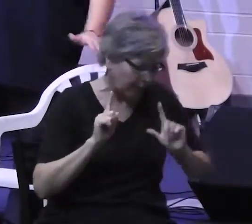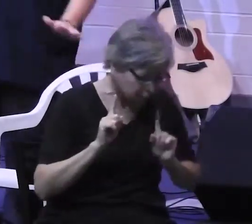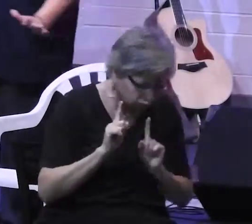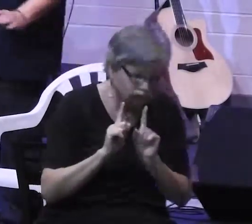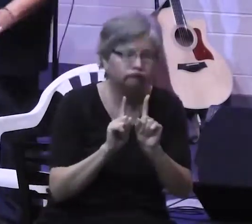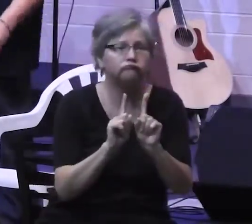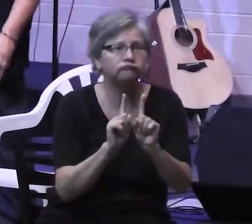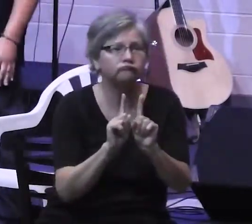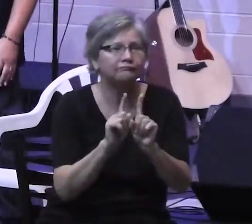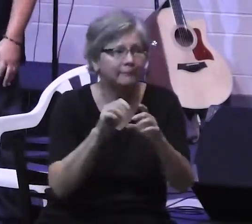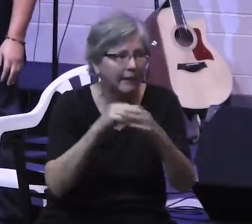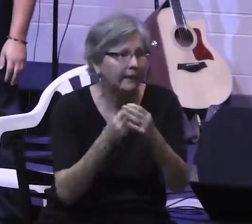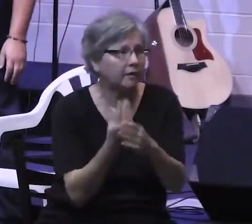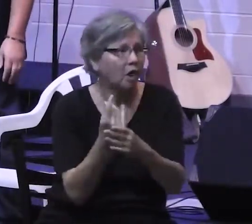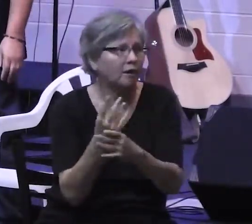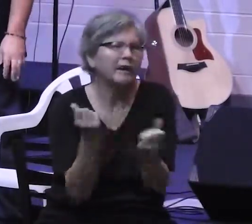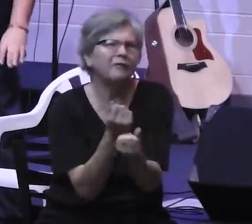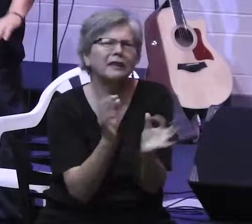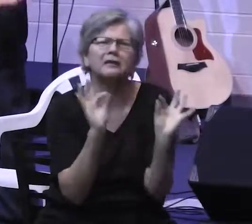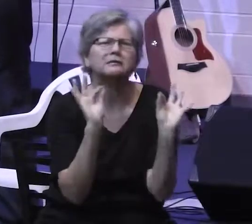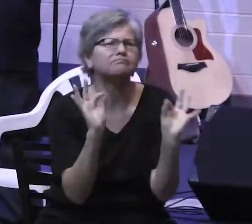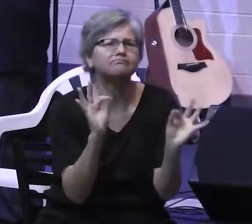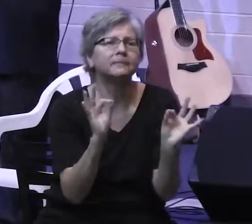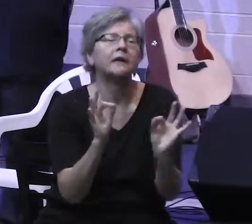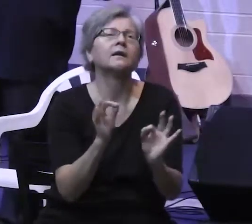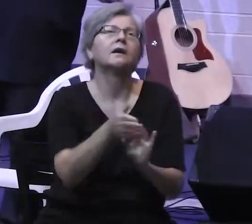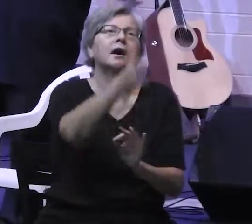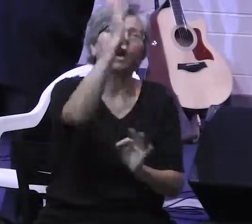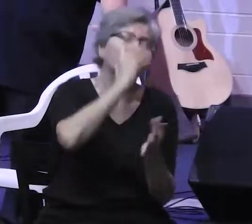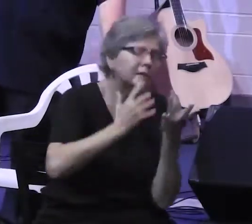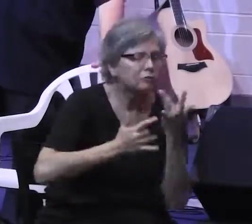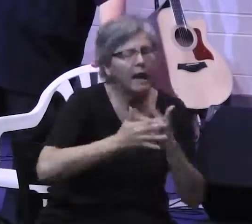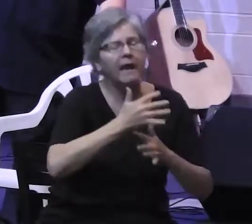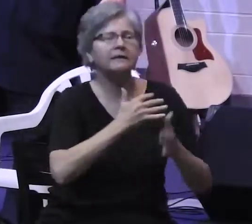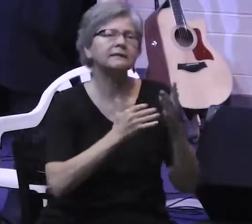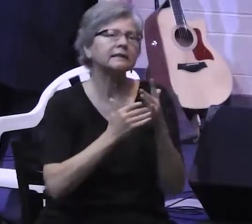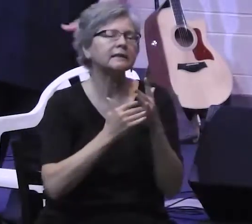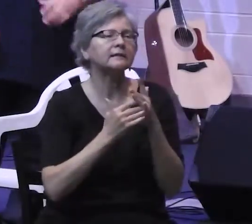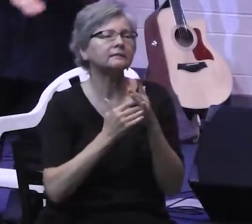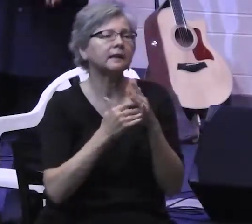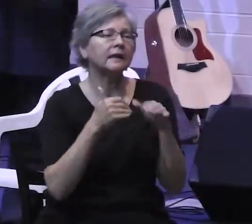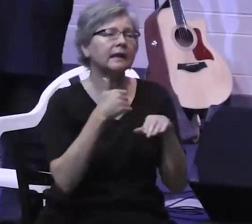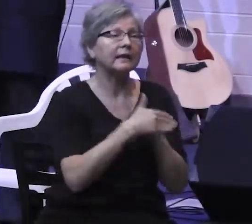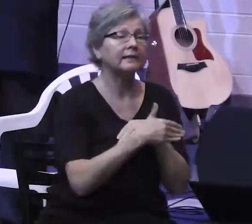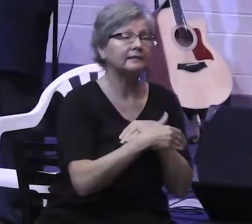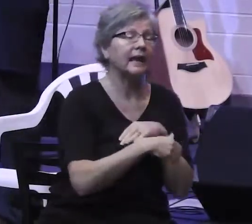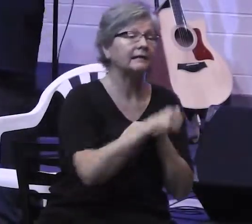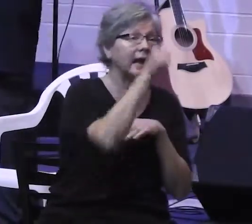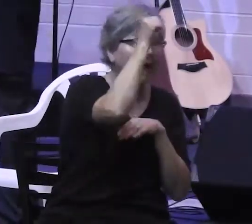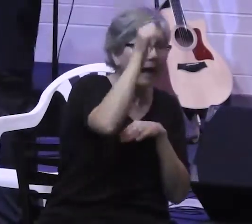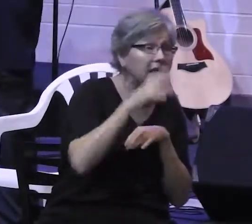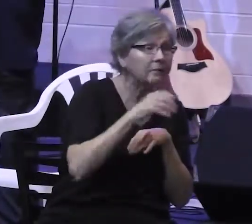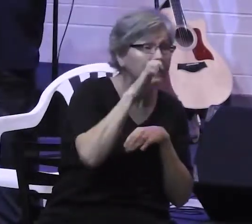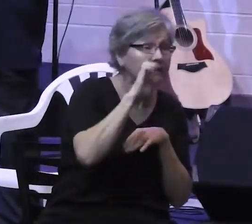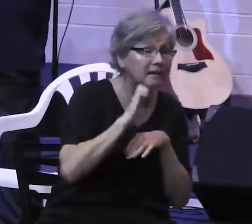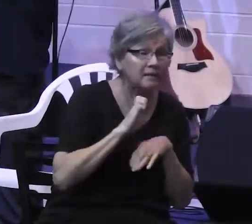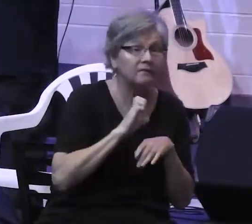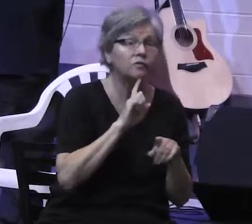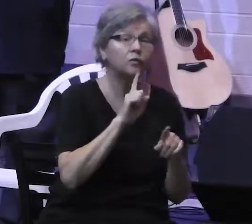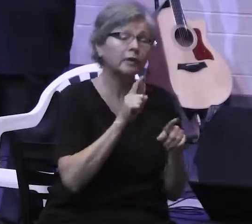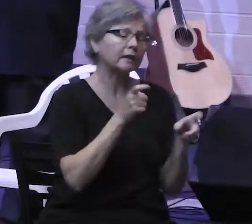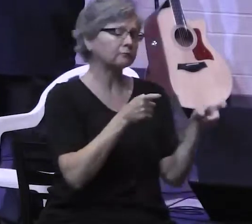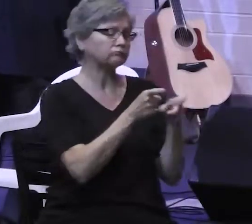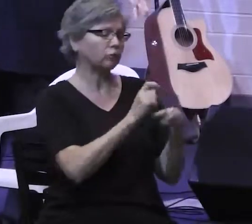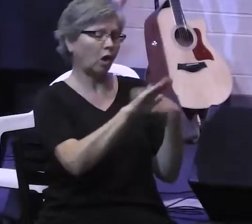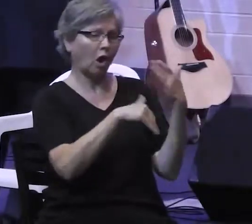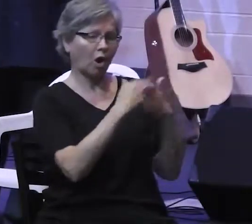And everything is going along well. God is interacting, and he set Adam and Eve to be over the whole creation. And you see